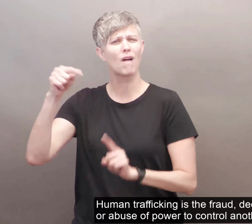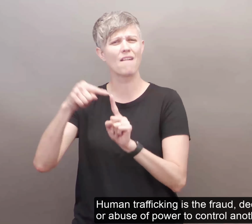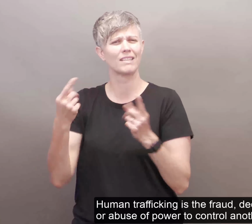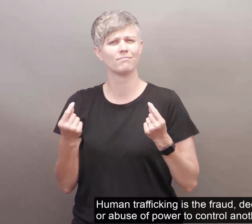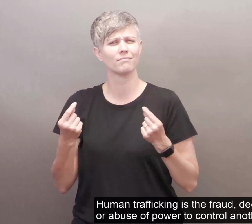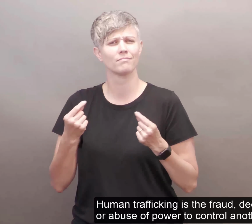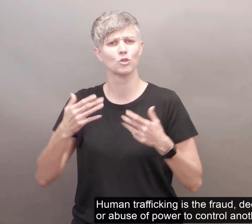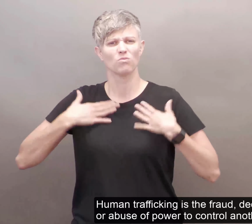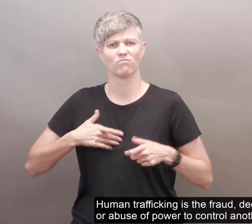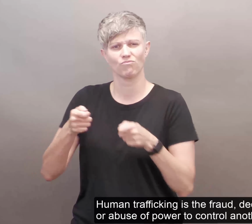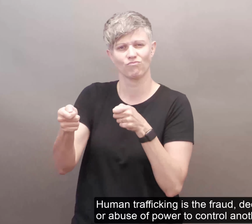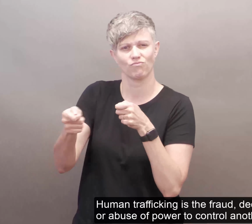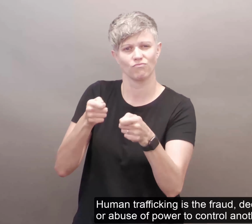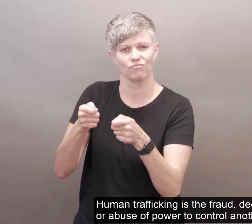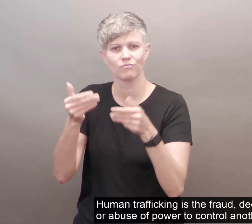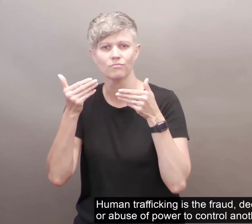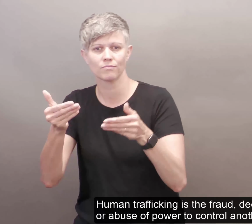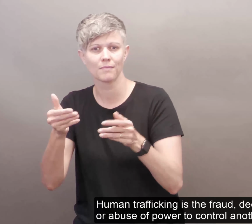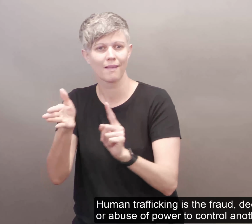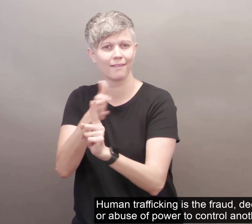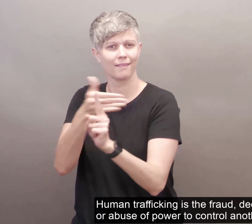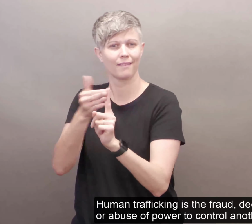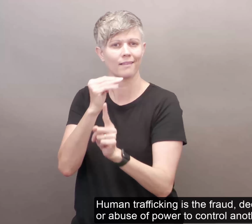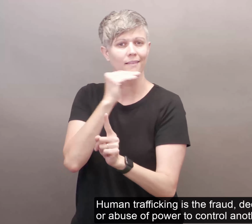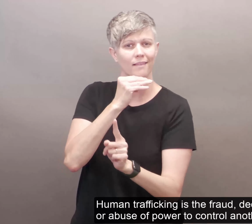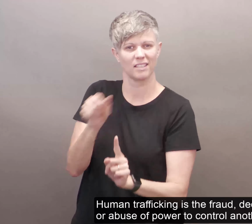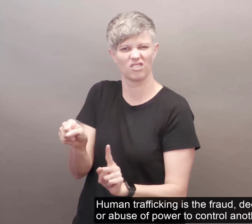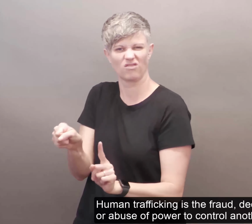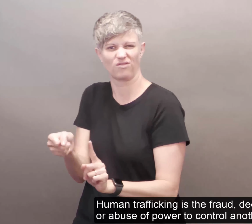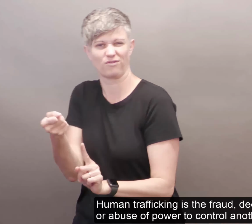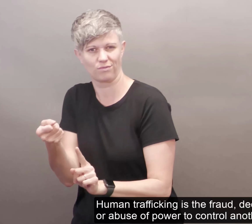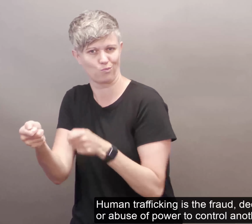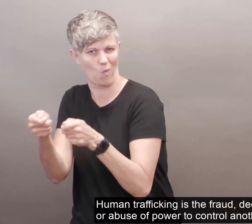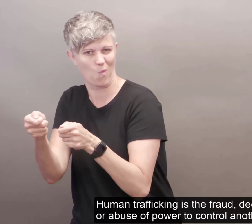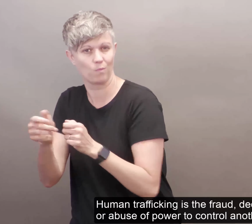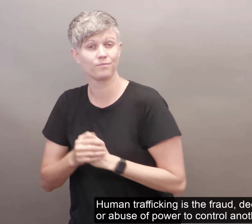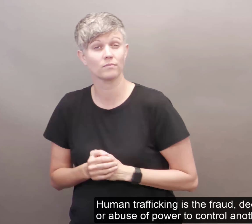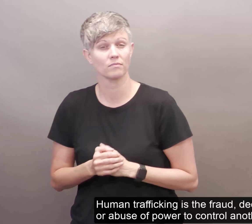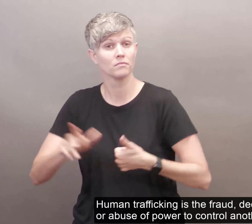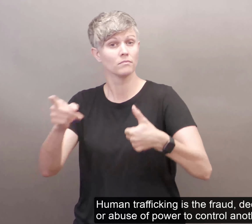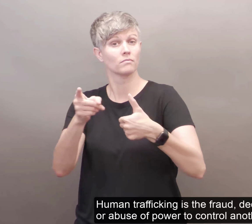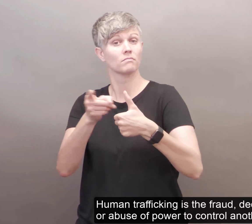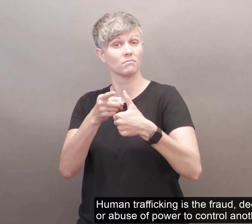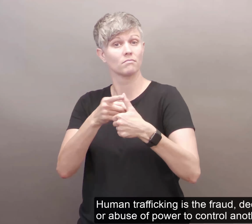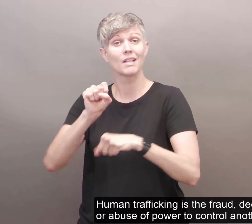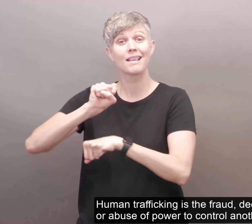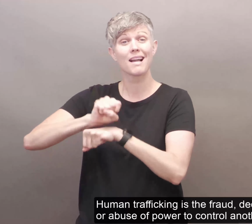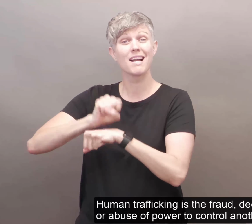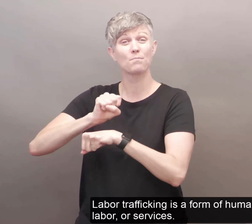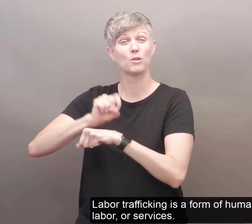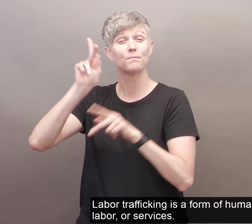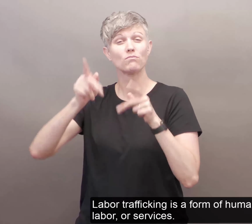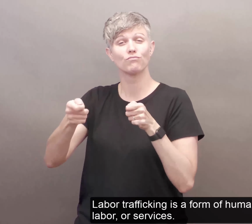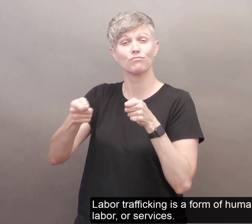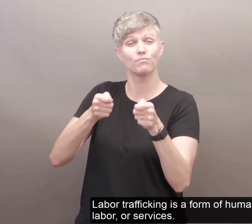Human trafficking is the fraud, deception, or abuse of power to control another person. Labor trafficking